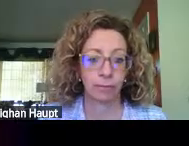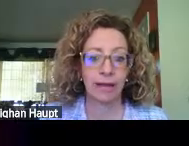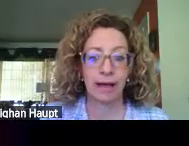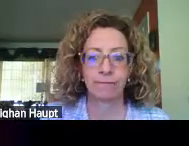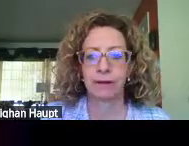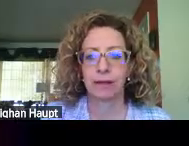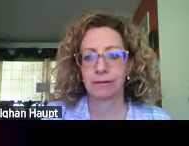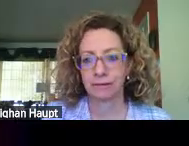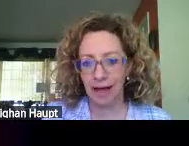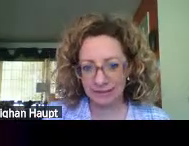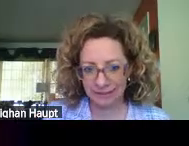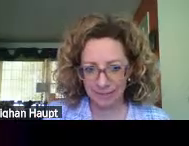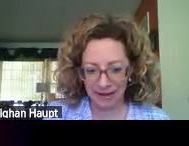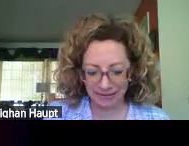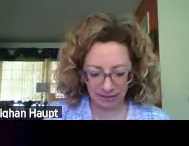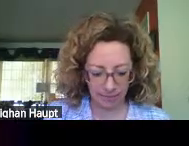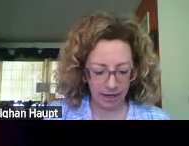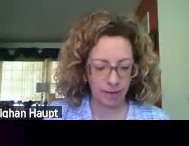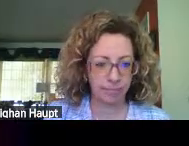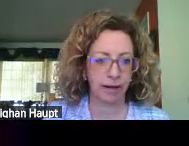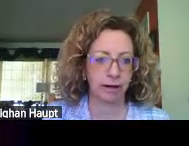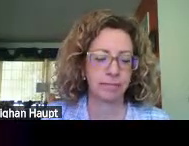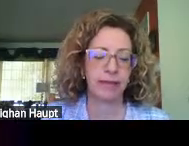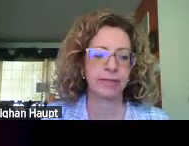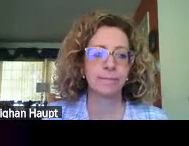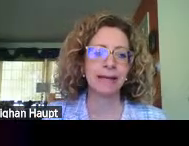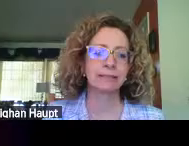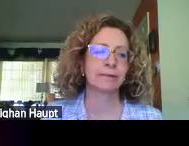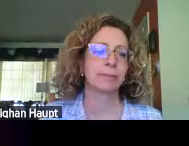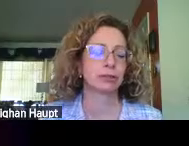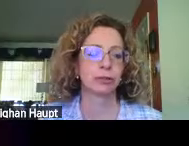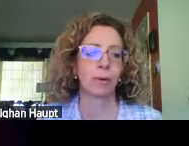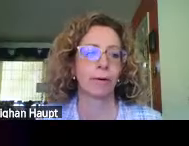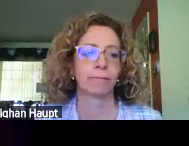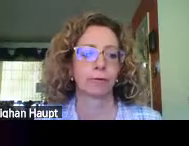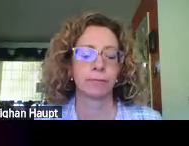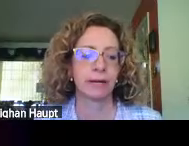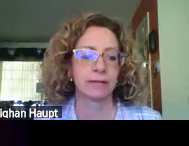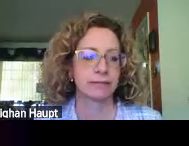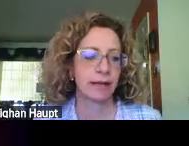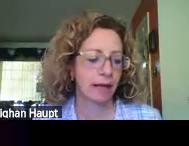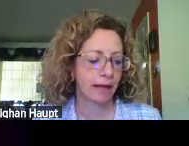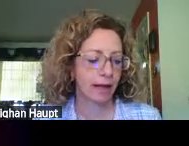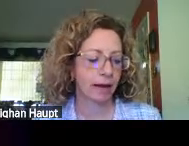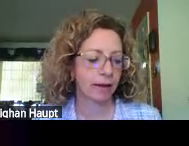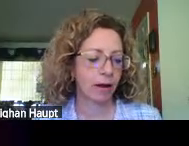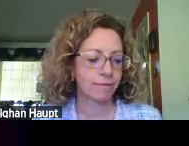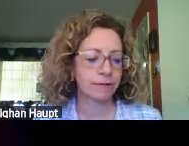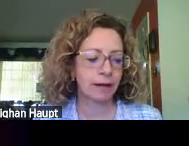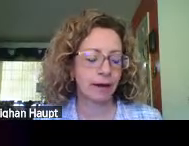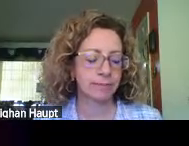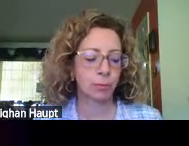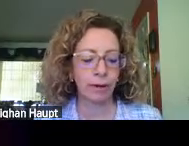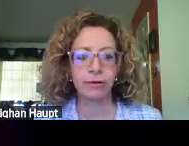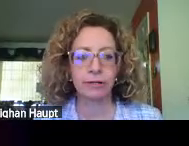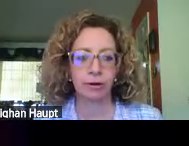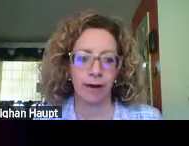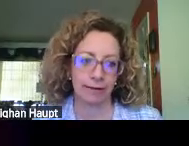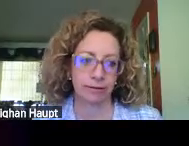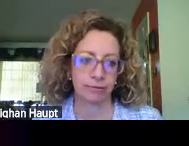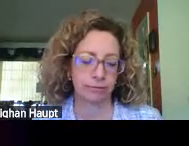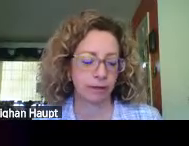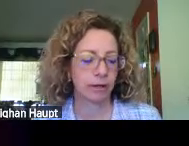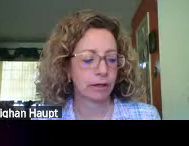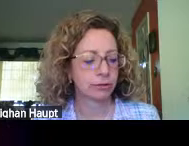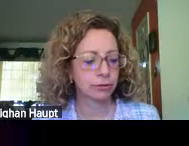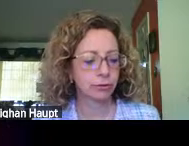Wonderful. And we have lots of debates coming up. And the debates have been so helpful because oftentimes, one, they're